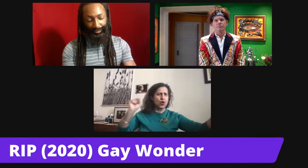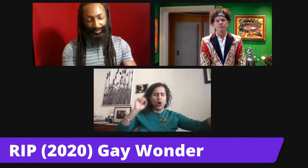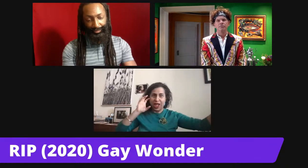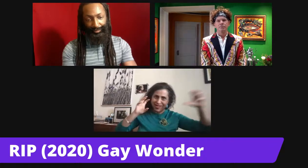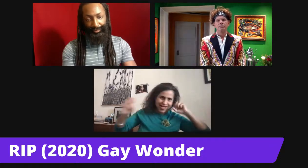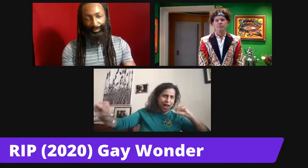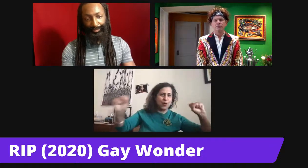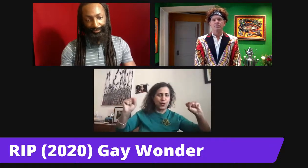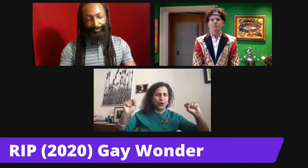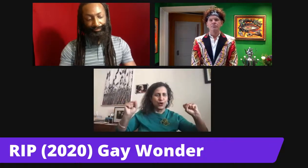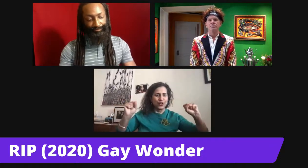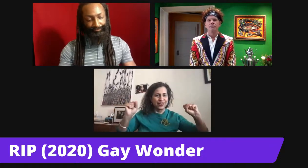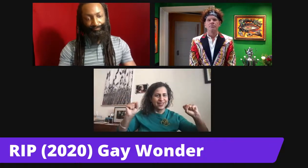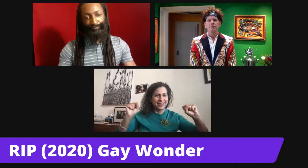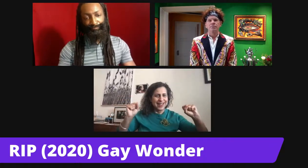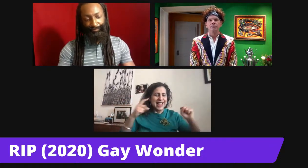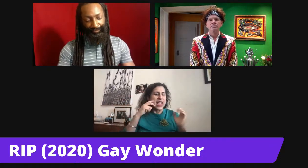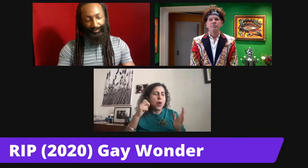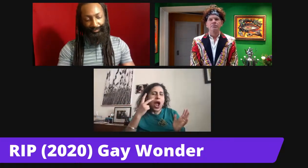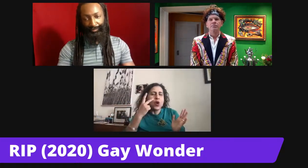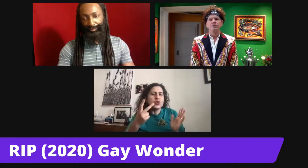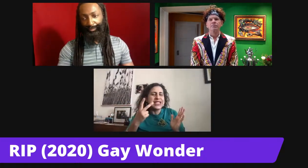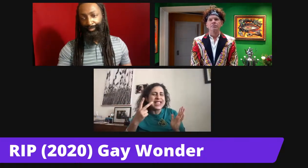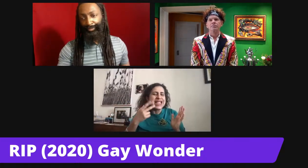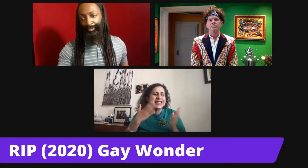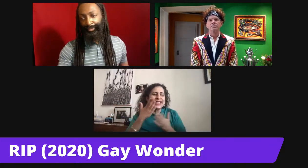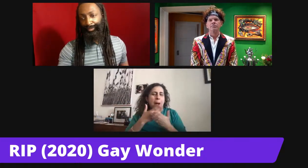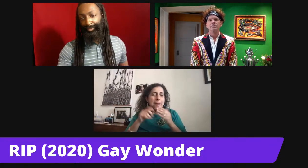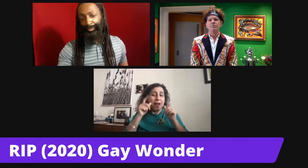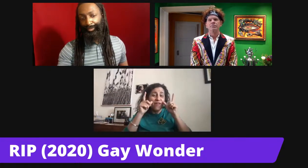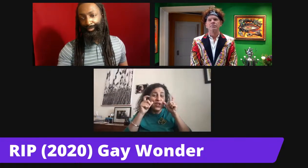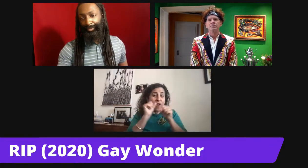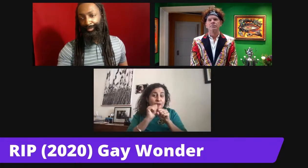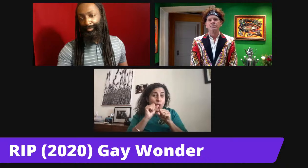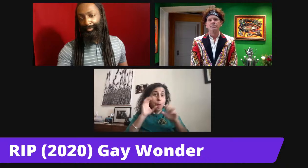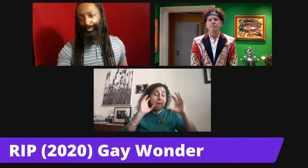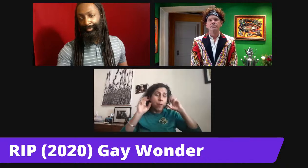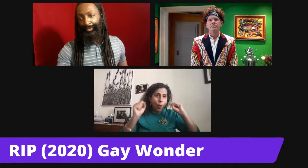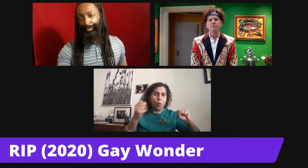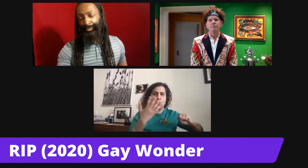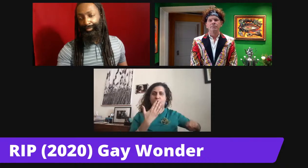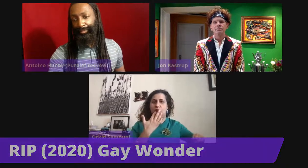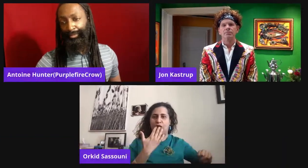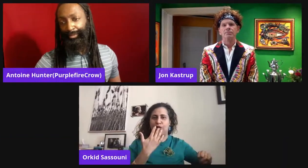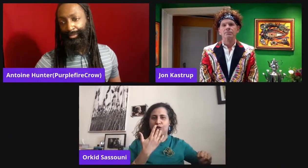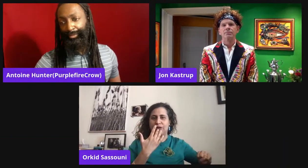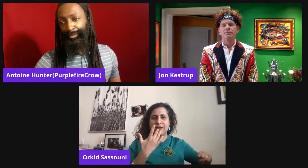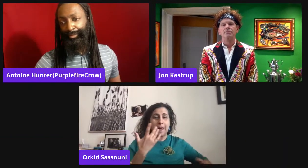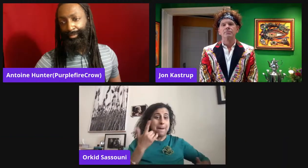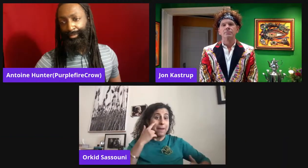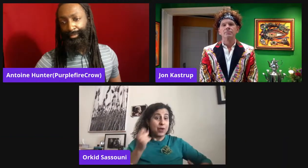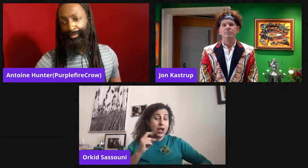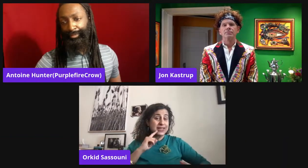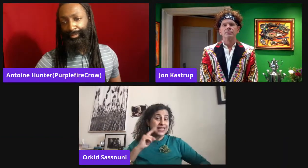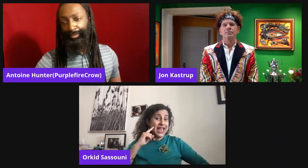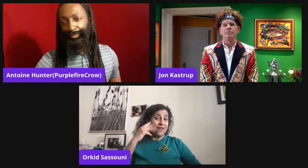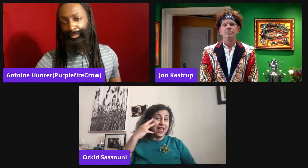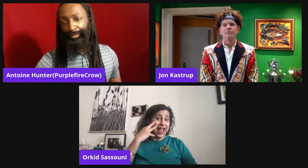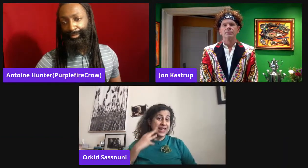see that that art, and it was so loud and so powerful and so much